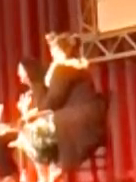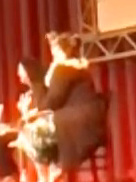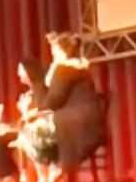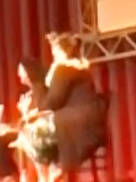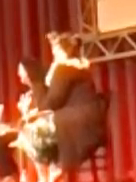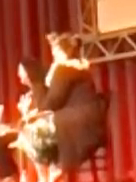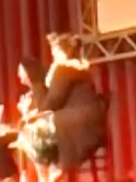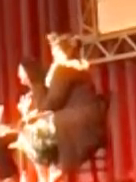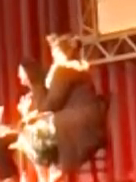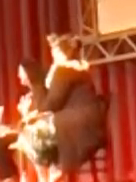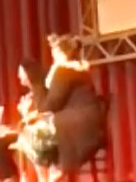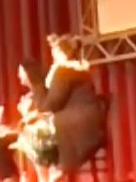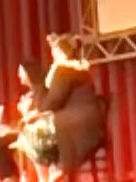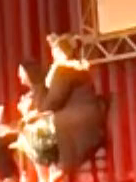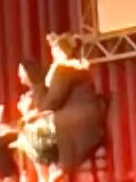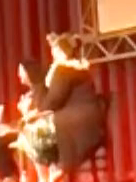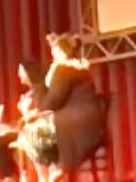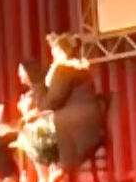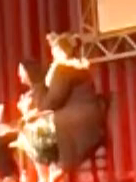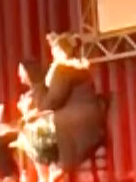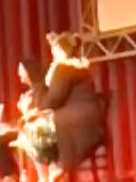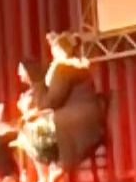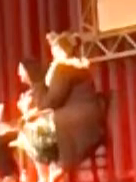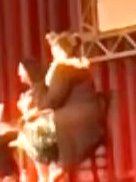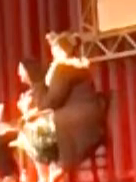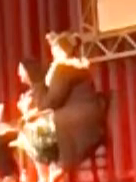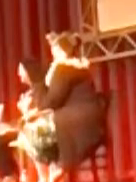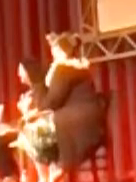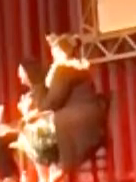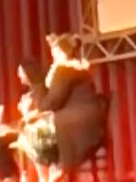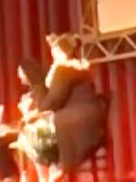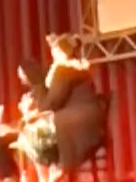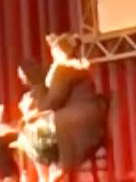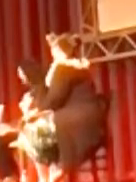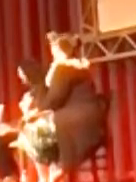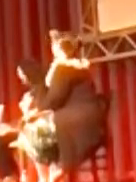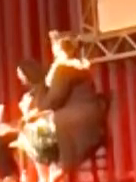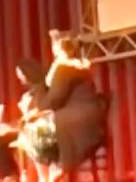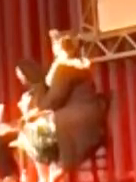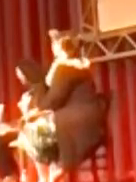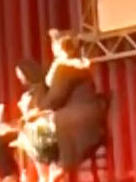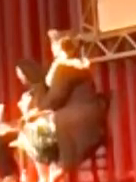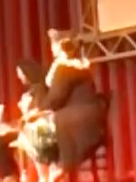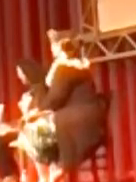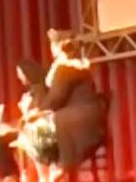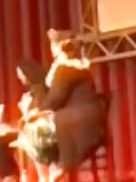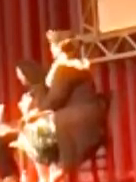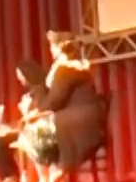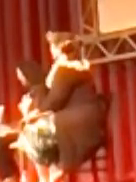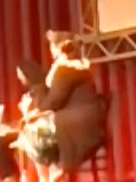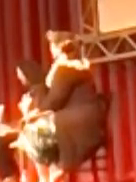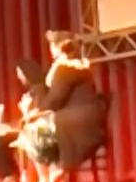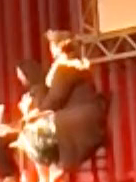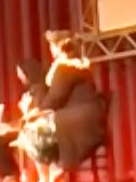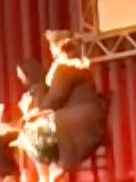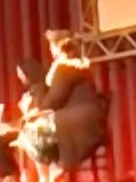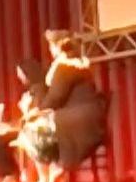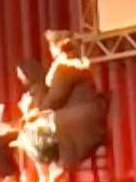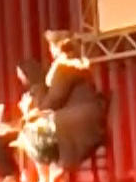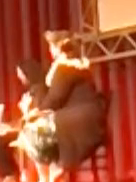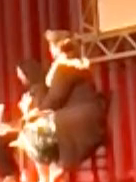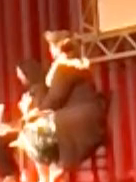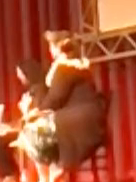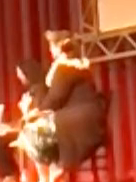it together for me and the more that's going to happen. But I just want to offer that theme, that idea of following